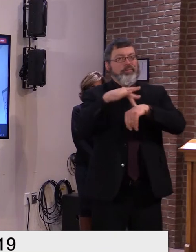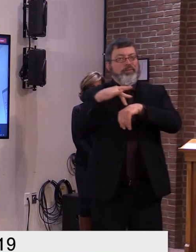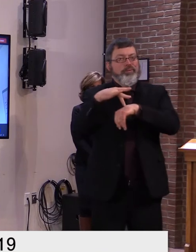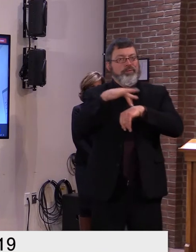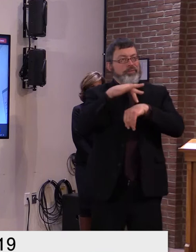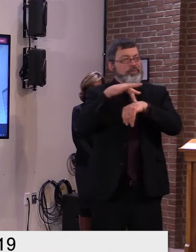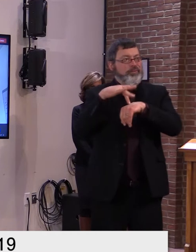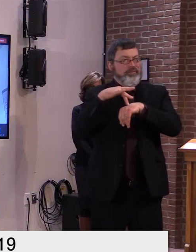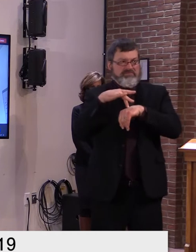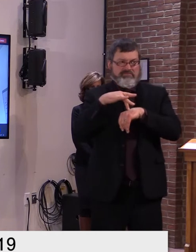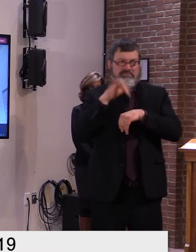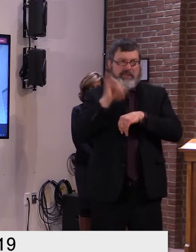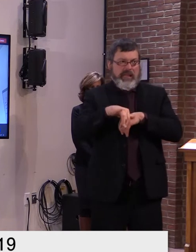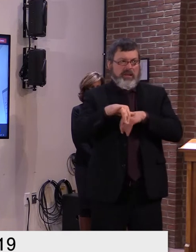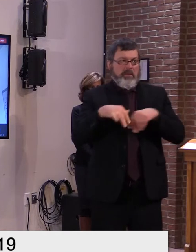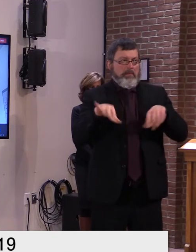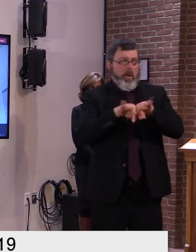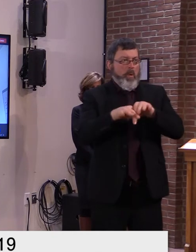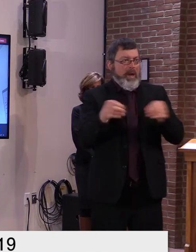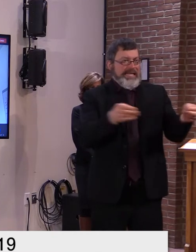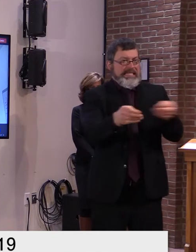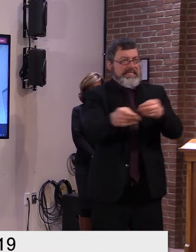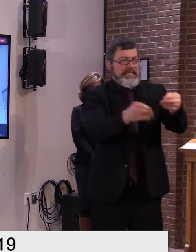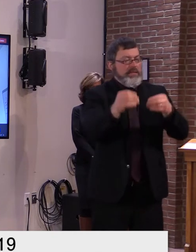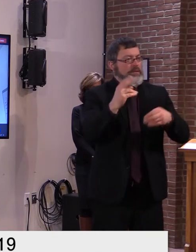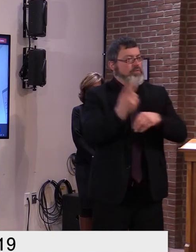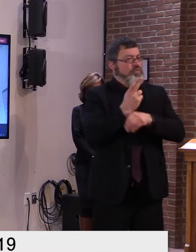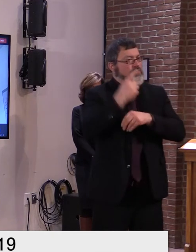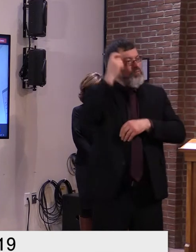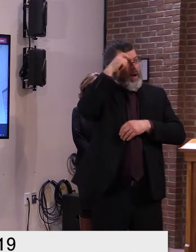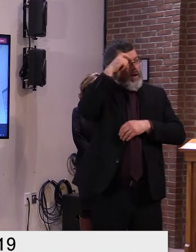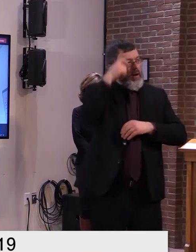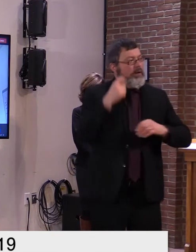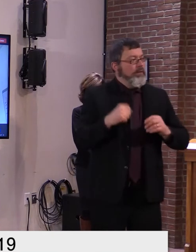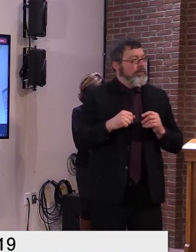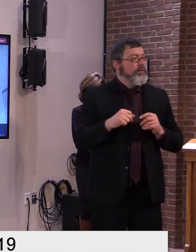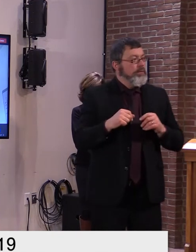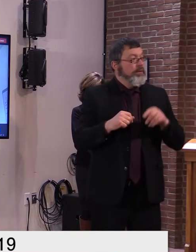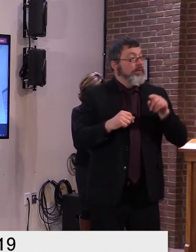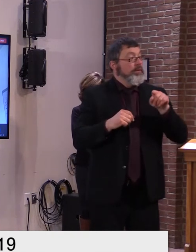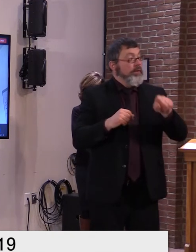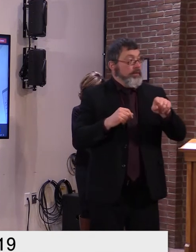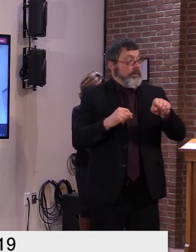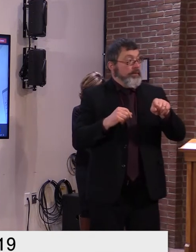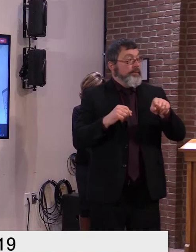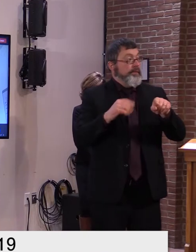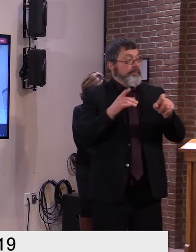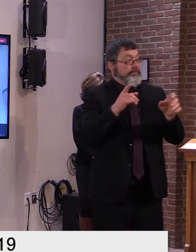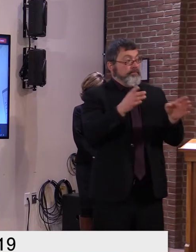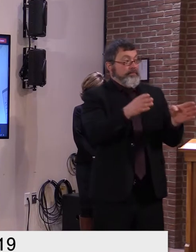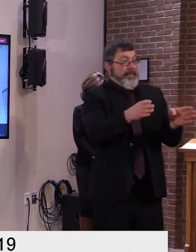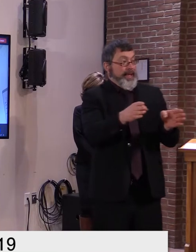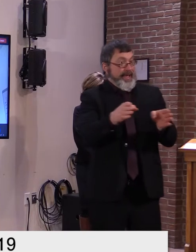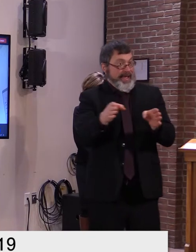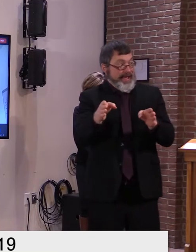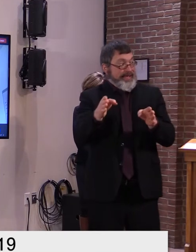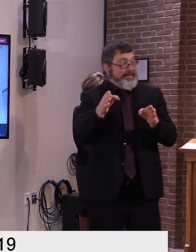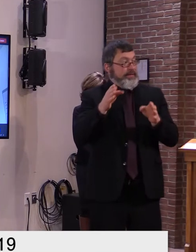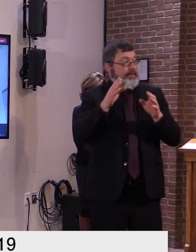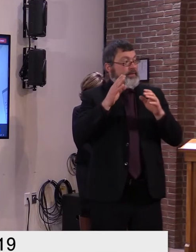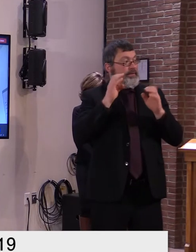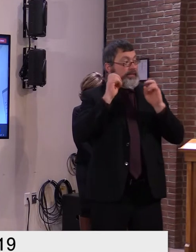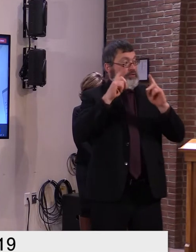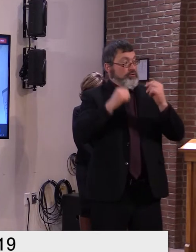partner organizations after the first of the year to develop these planning concepts with an expected launch sometime around February 1st.